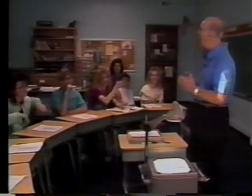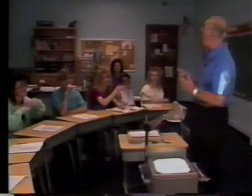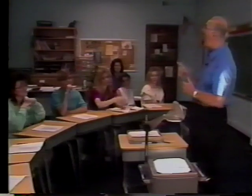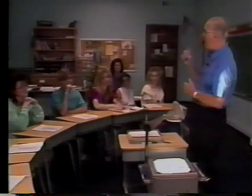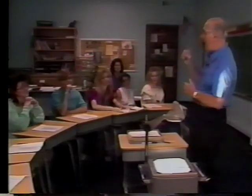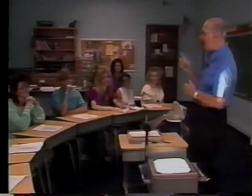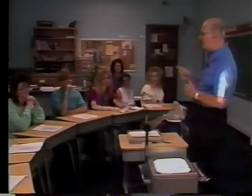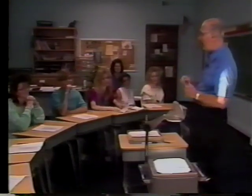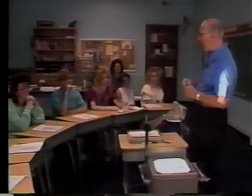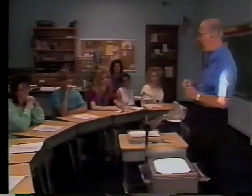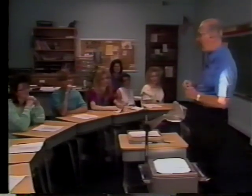How high does it go?